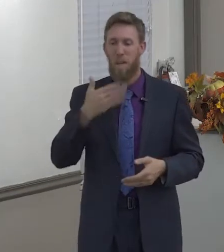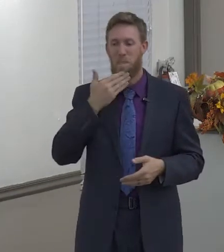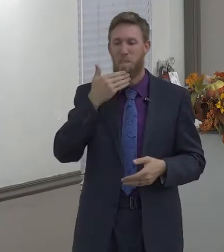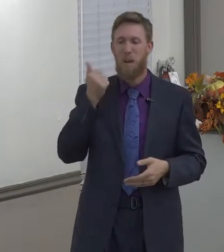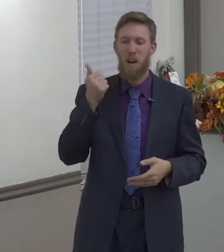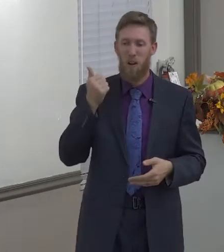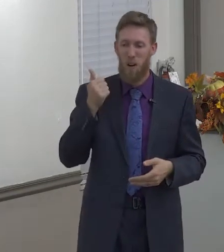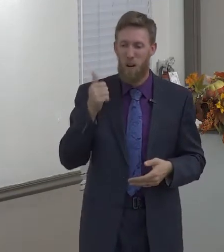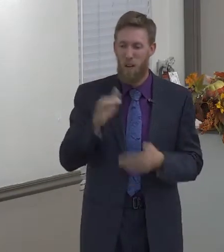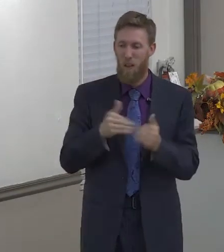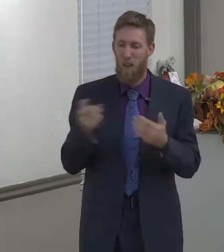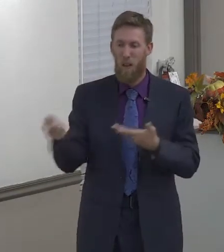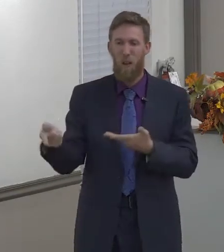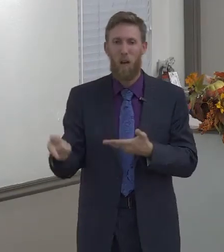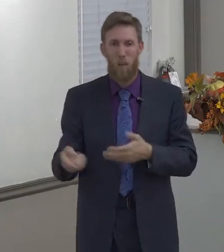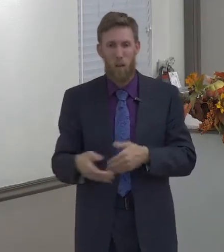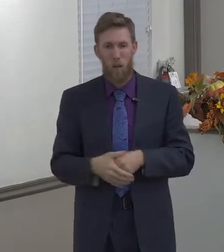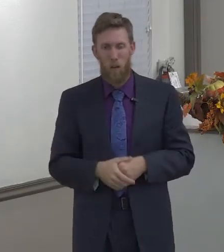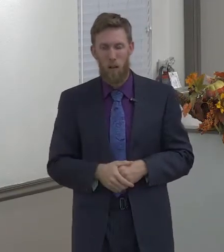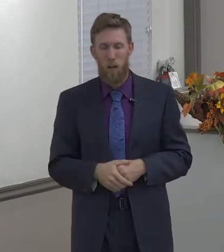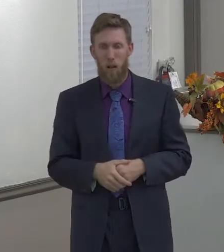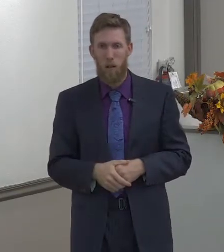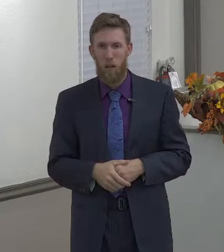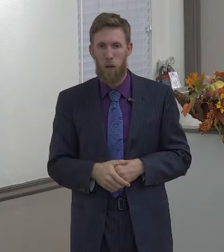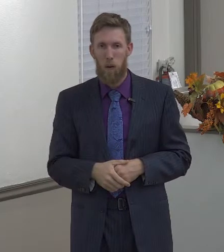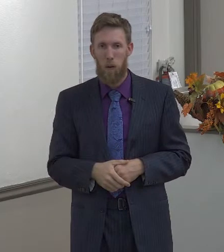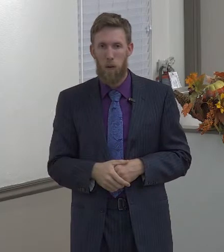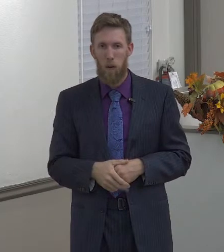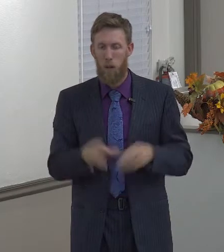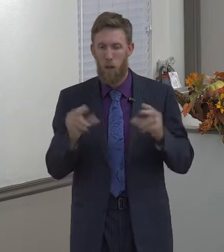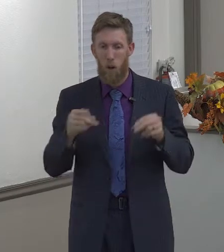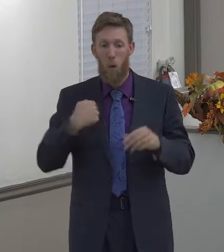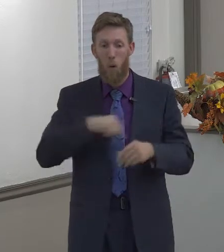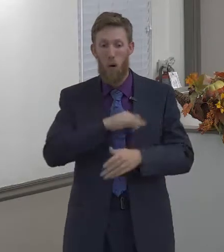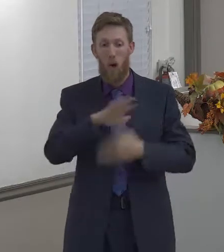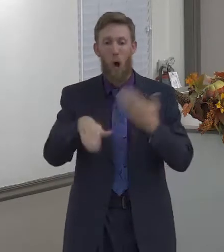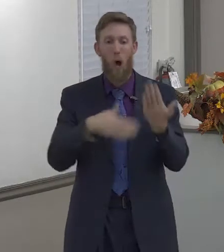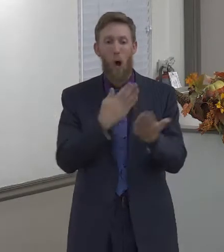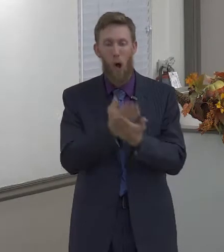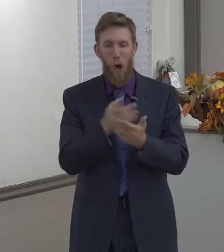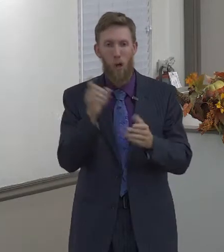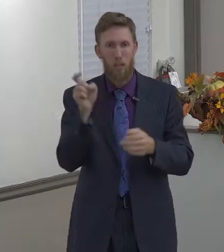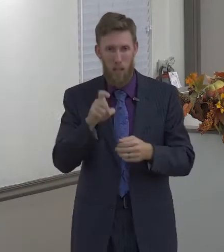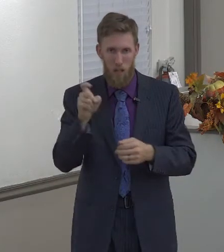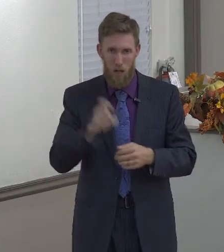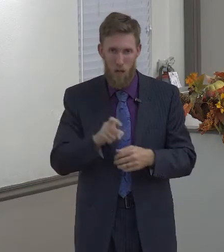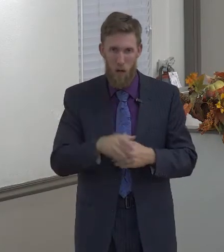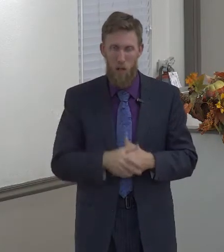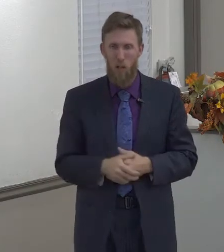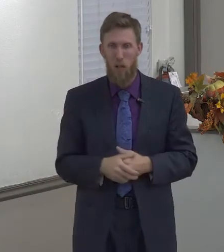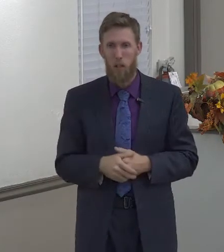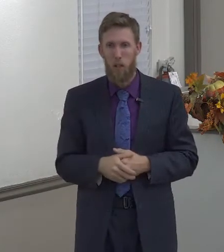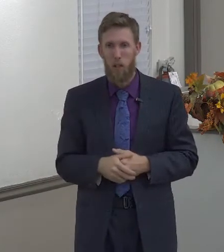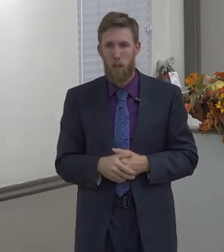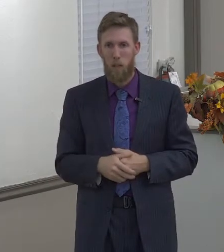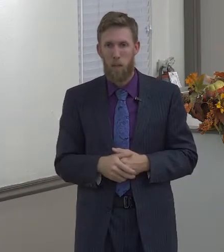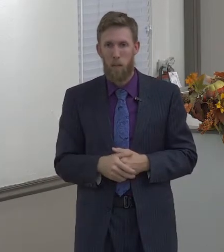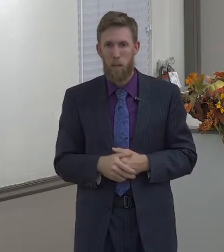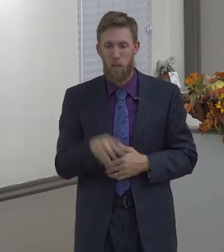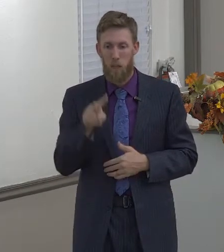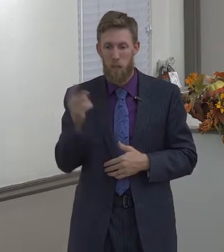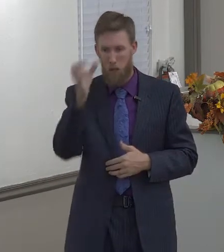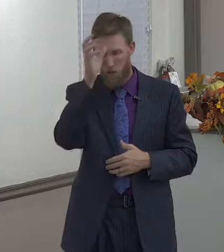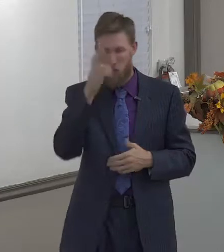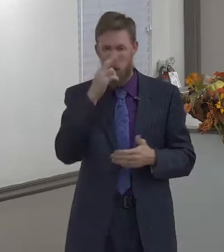God. 2 Corinthians 10:12, for we dare not make ourselves of the number or compare ourselves with some that commend